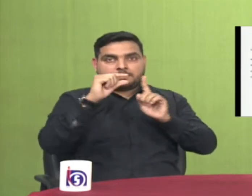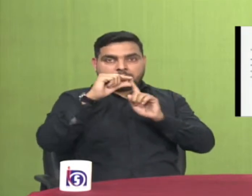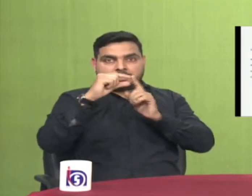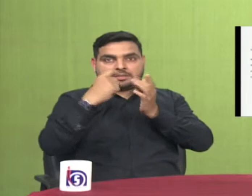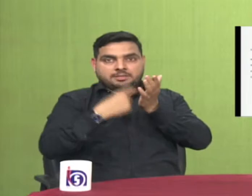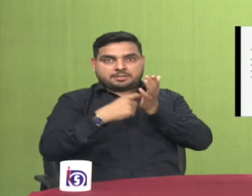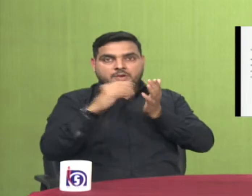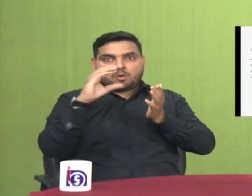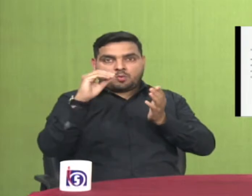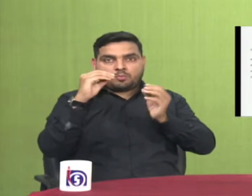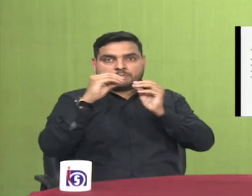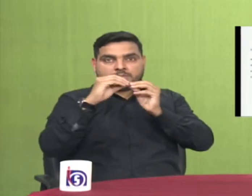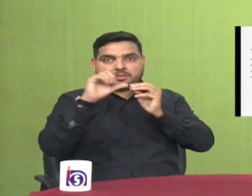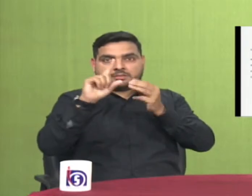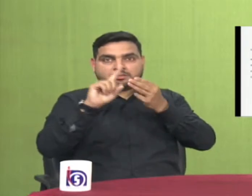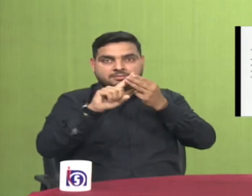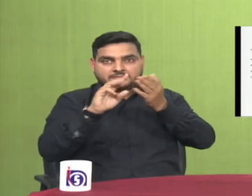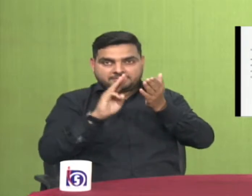Young children.